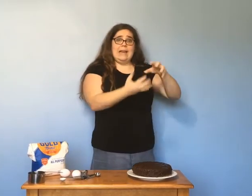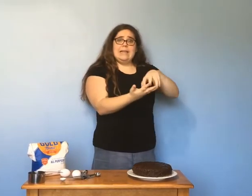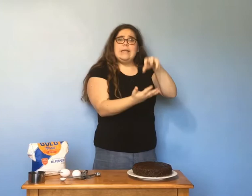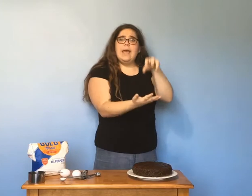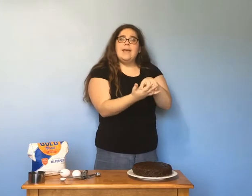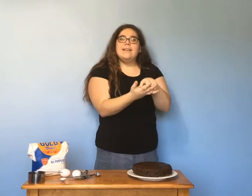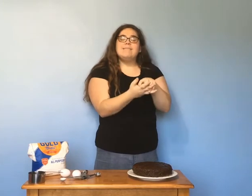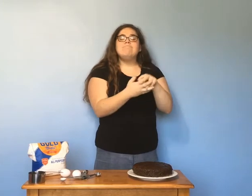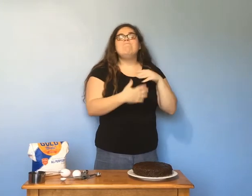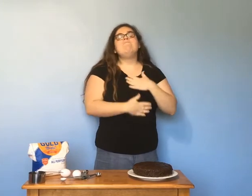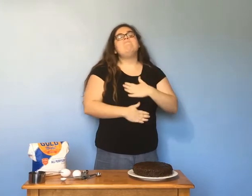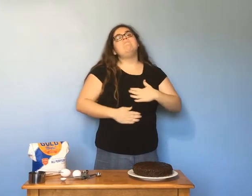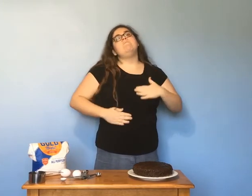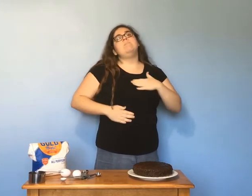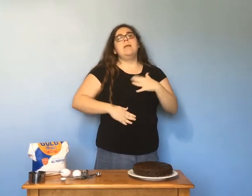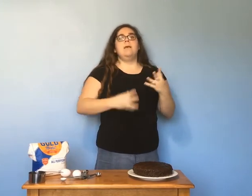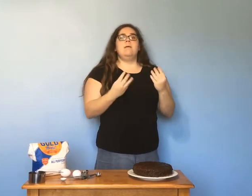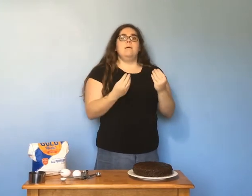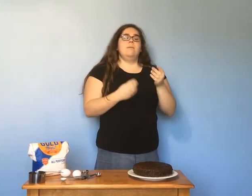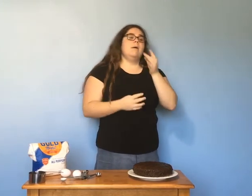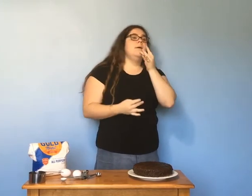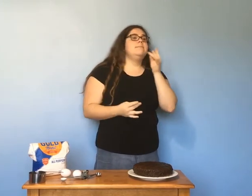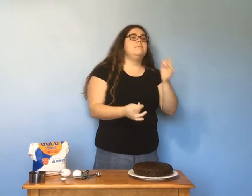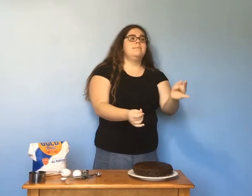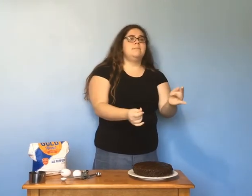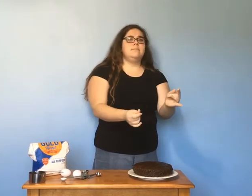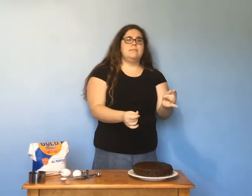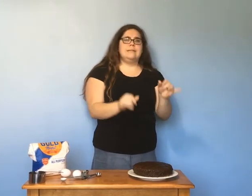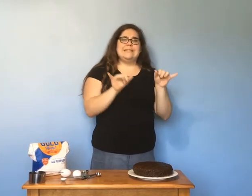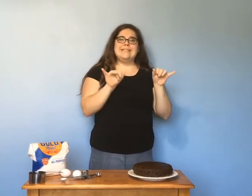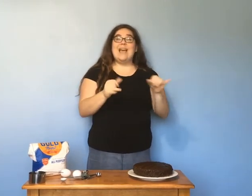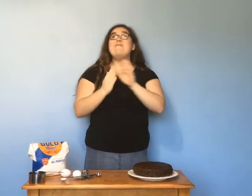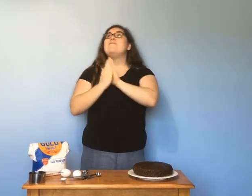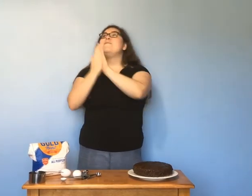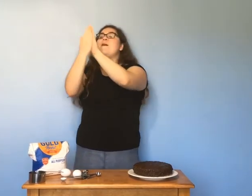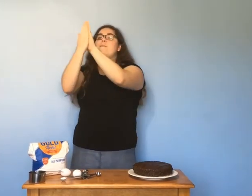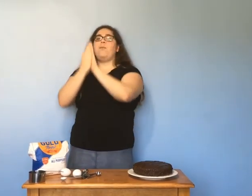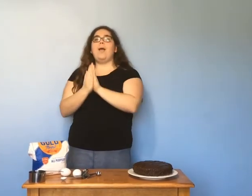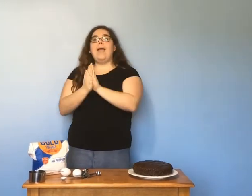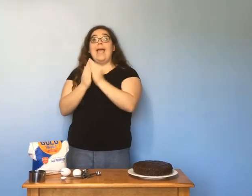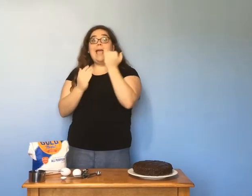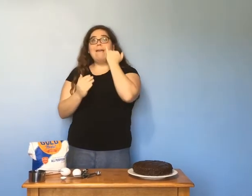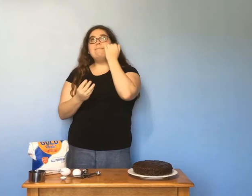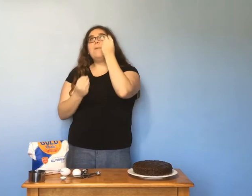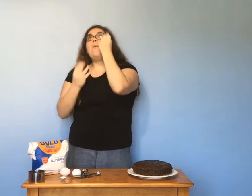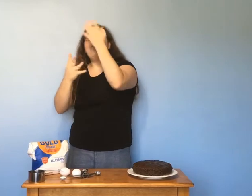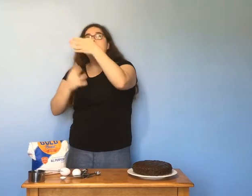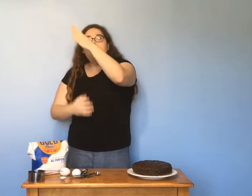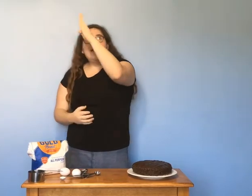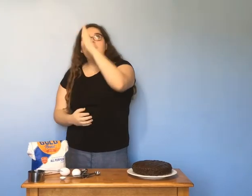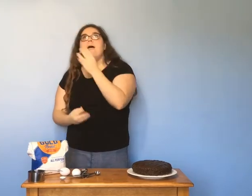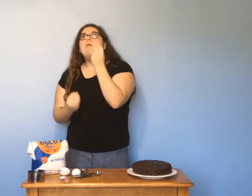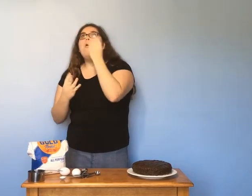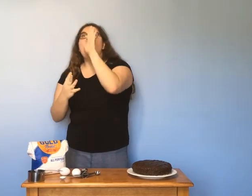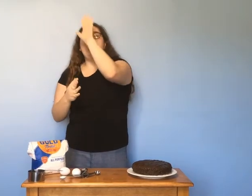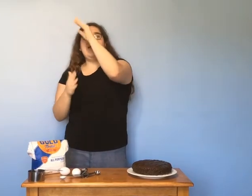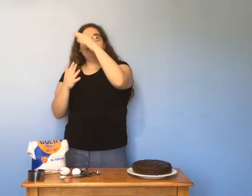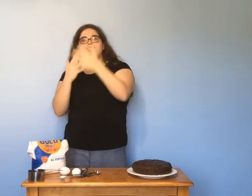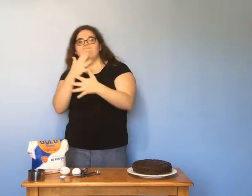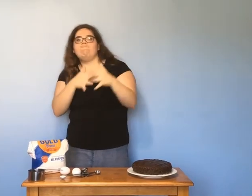When we add eggs to cake, it gives it that flavorful taste. The same thing, when we're obeying